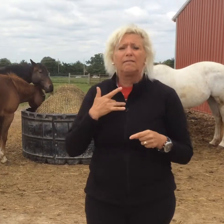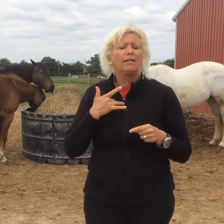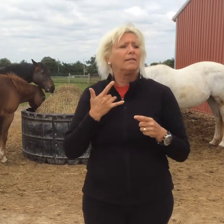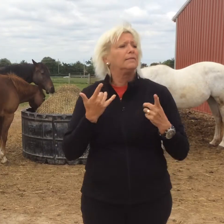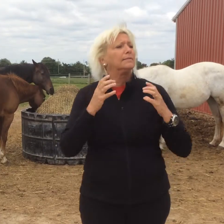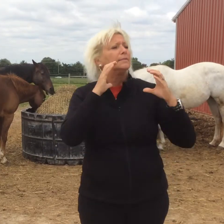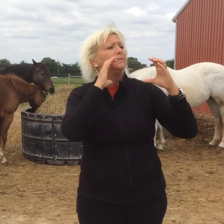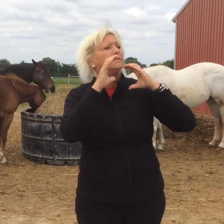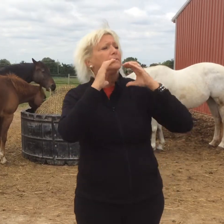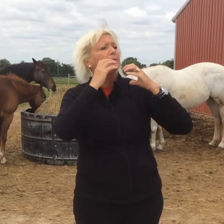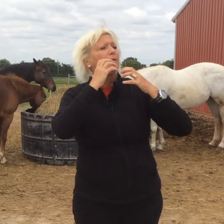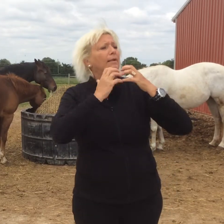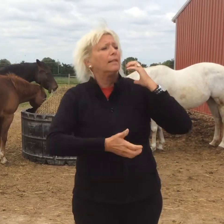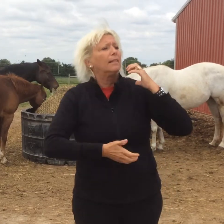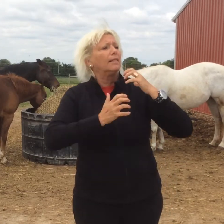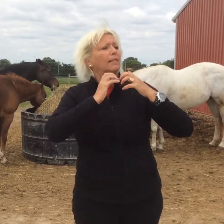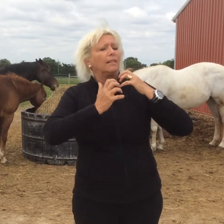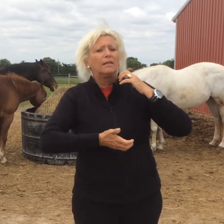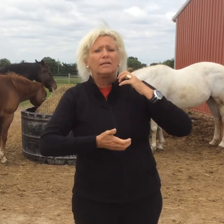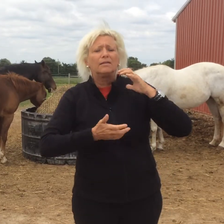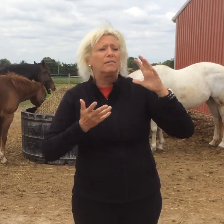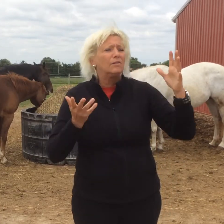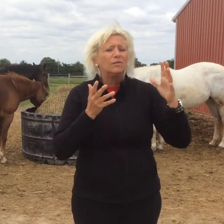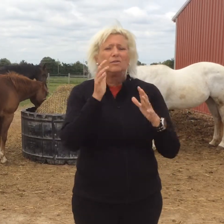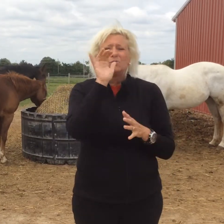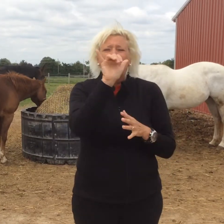There are issues of communication.